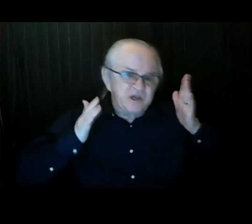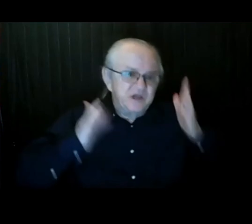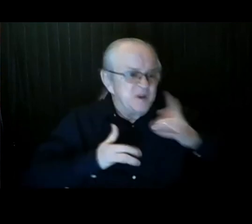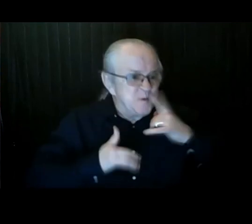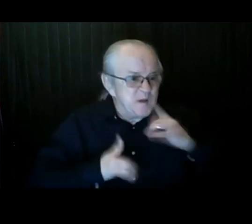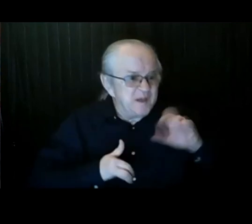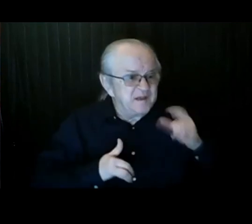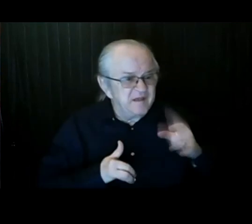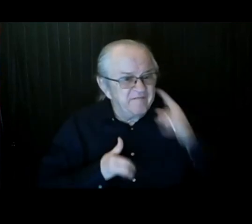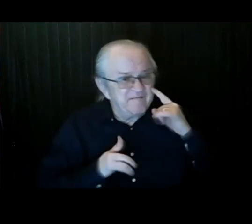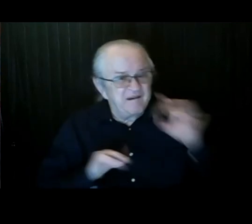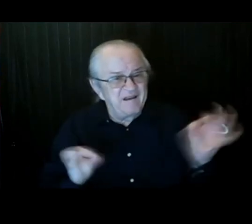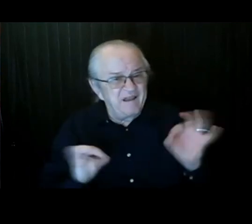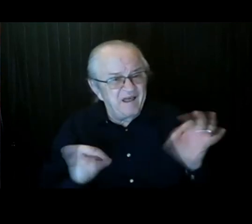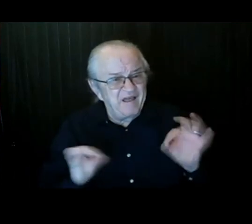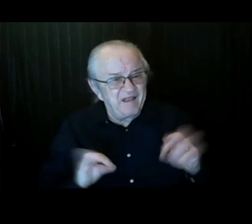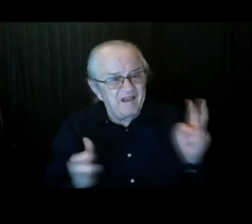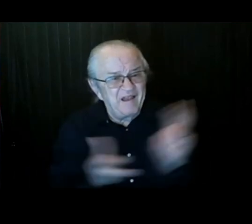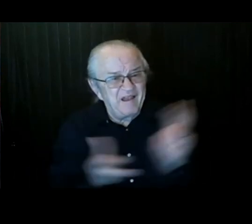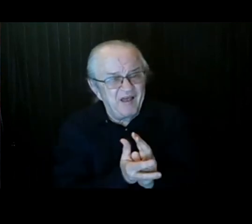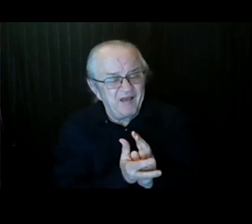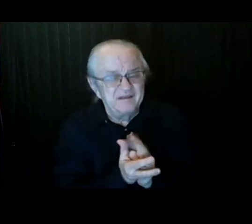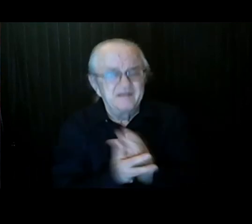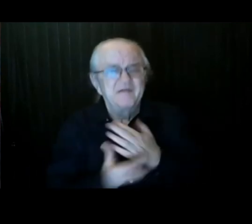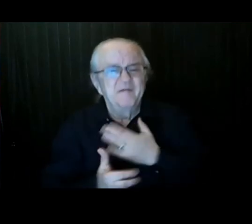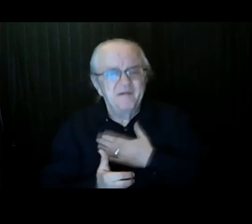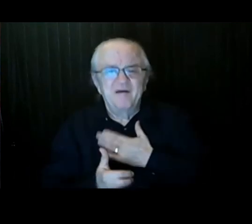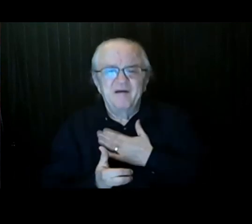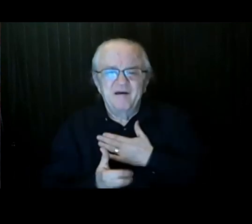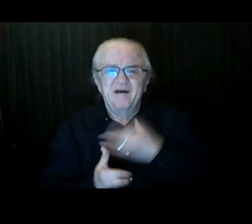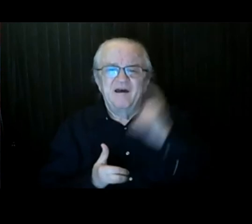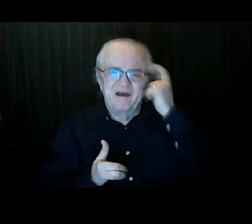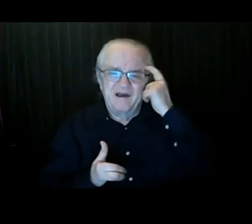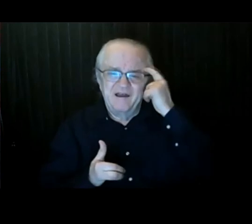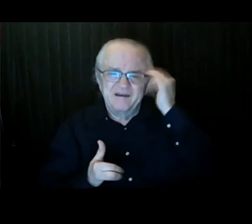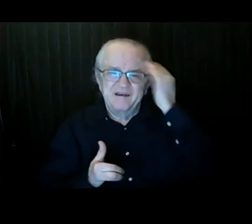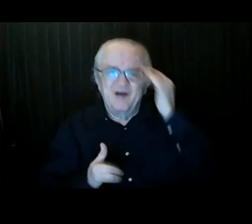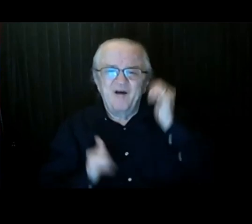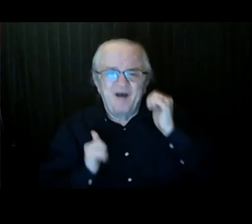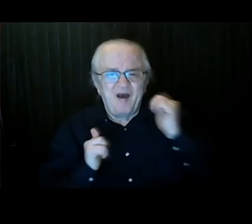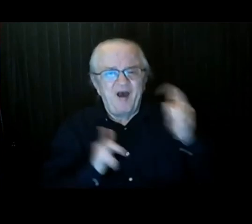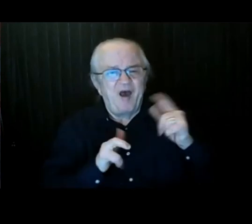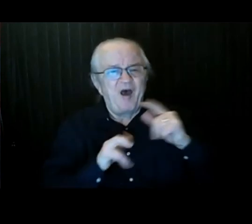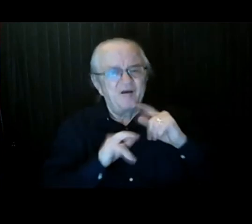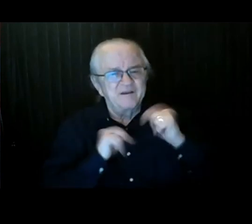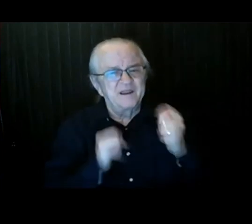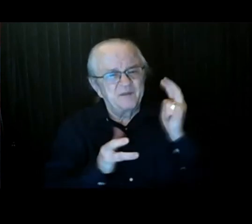lose. My logical brain understood that all teams lose except the Reds this year, and there's only one